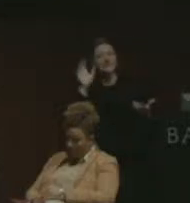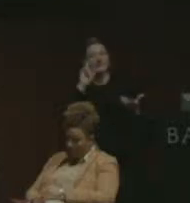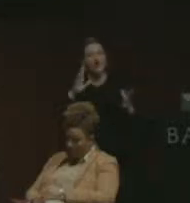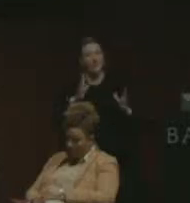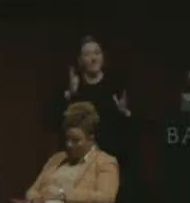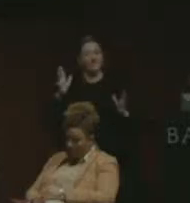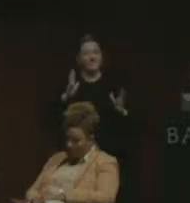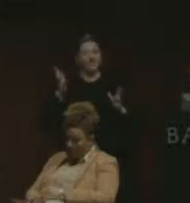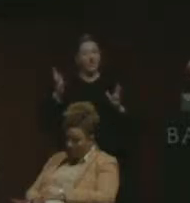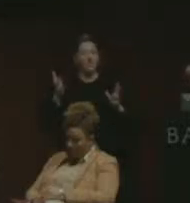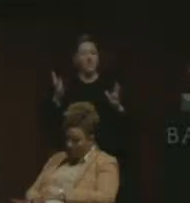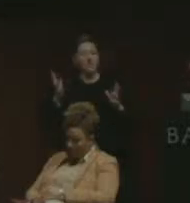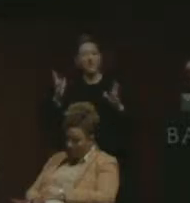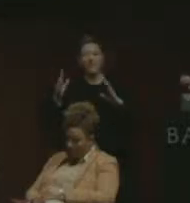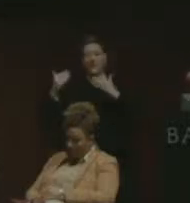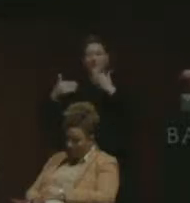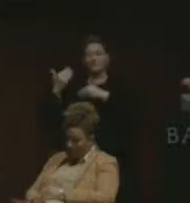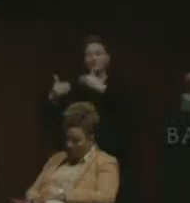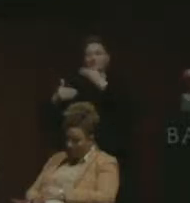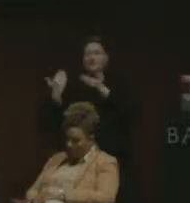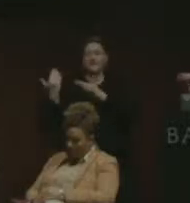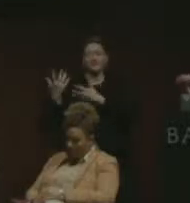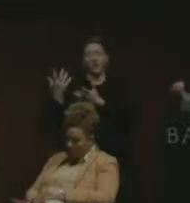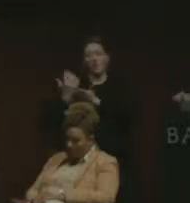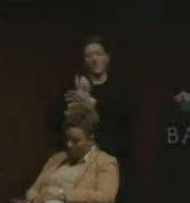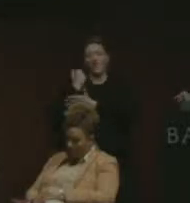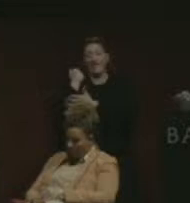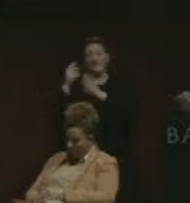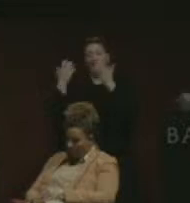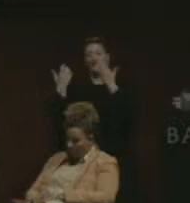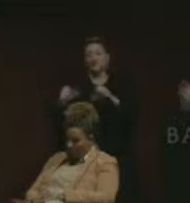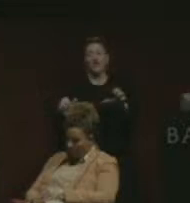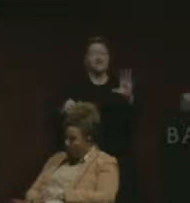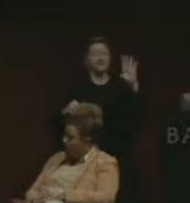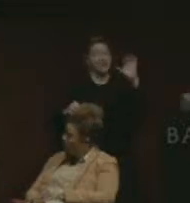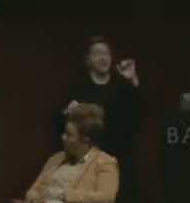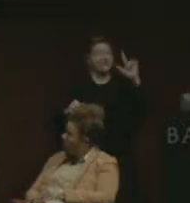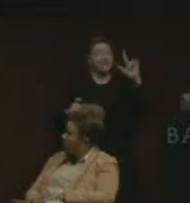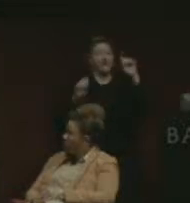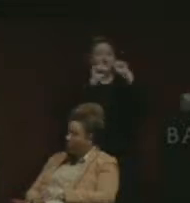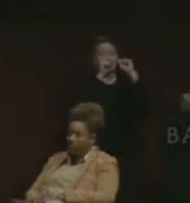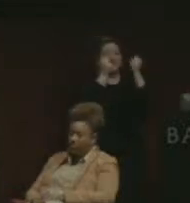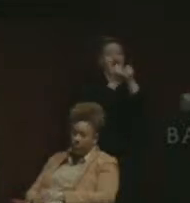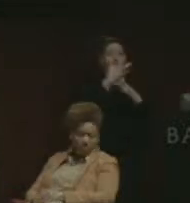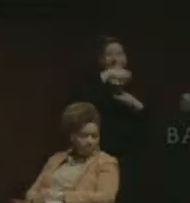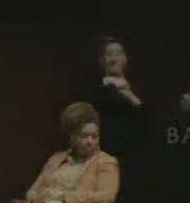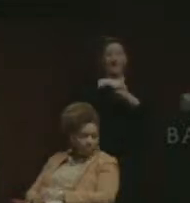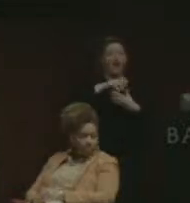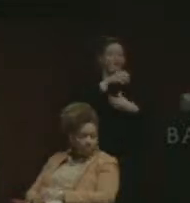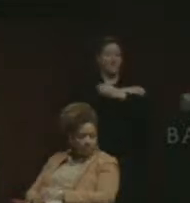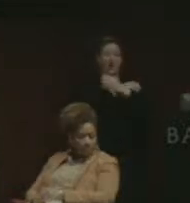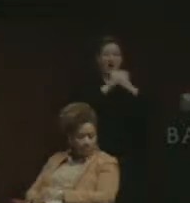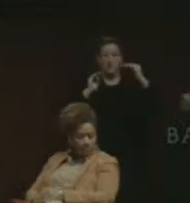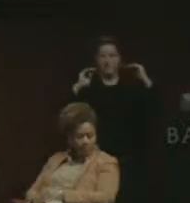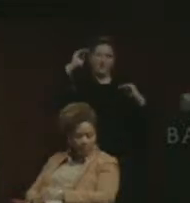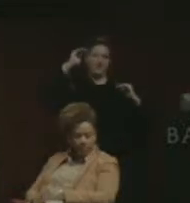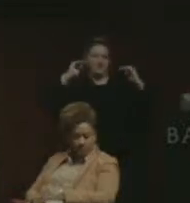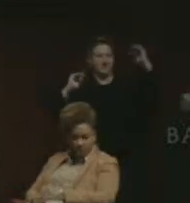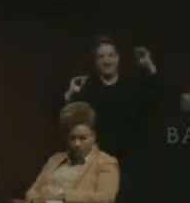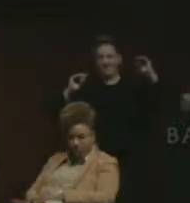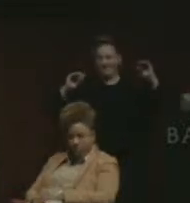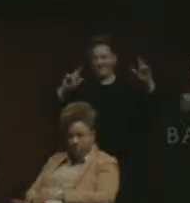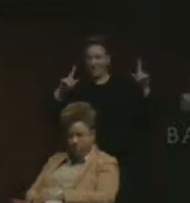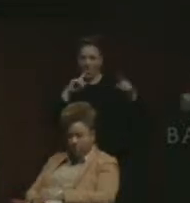they spoke in moments when there are opportunities for civil society engagement. And there's a whole power relations analysis there about